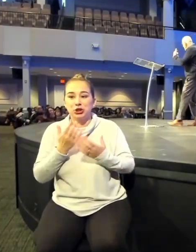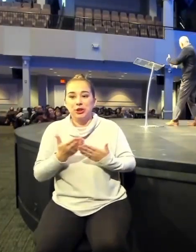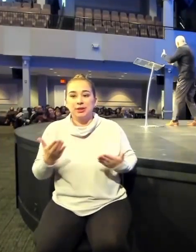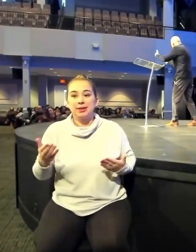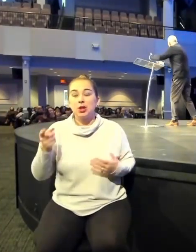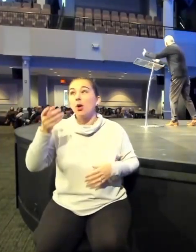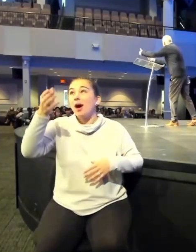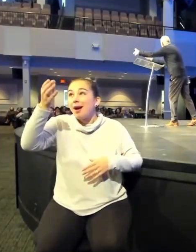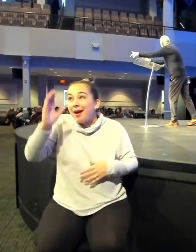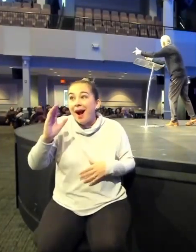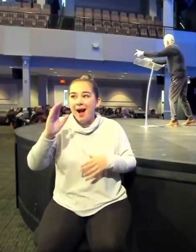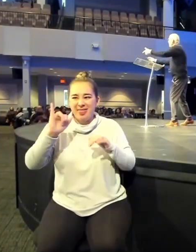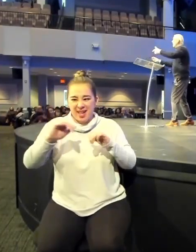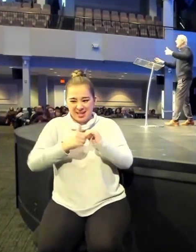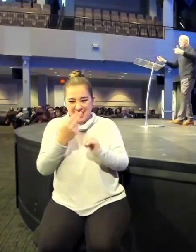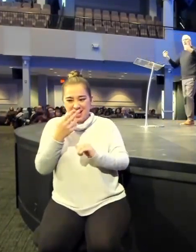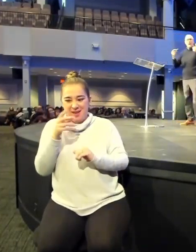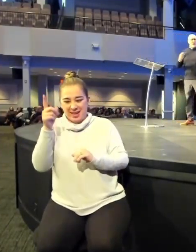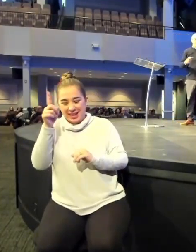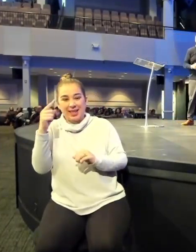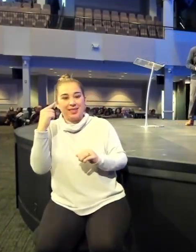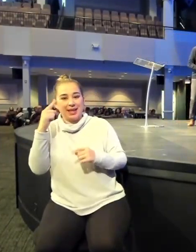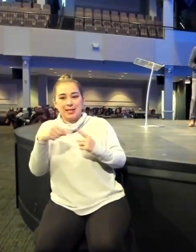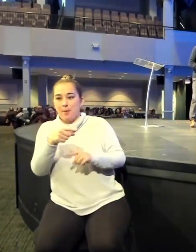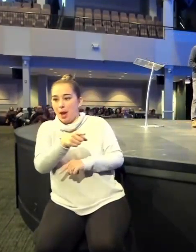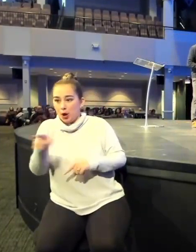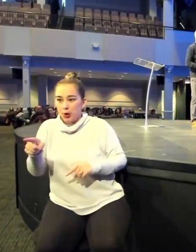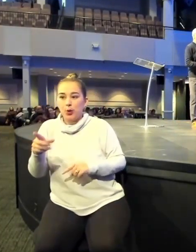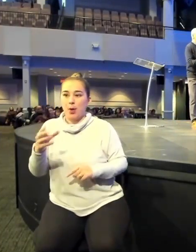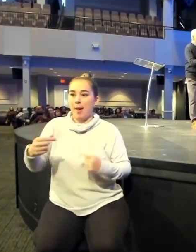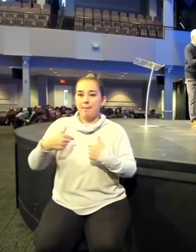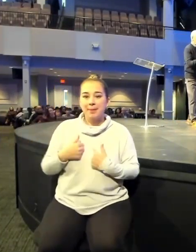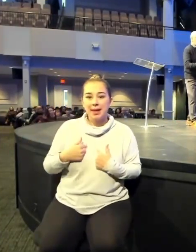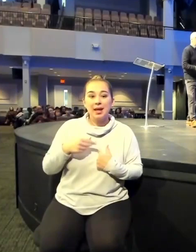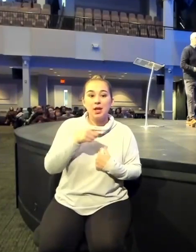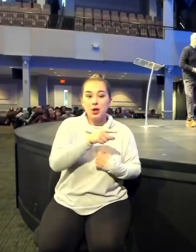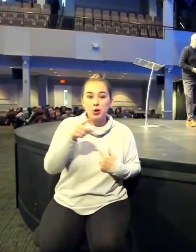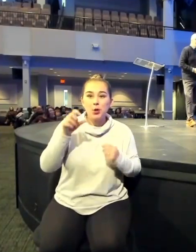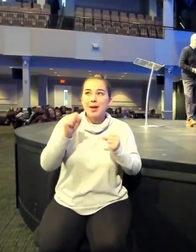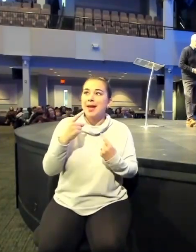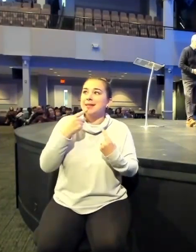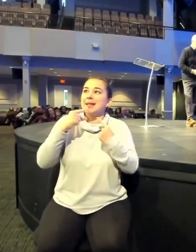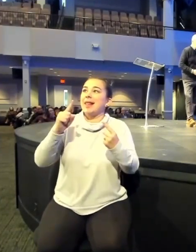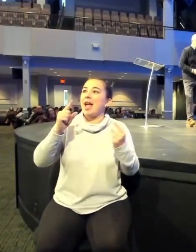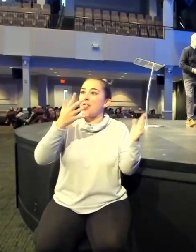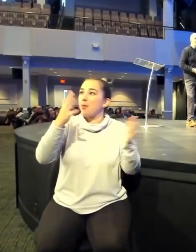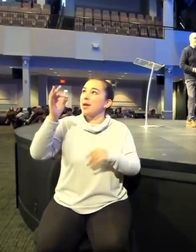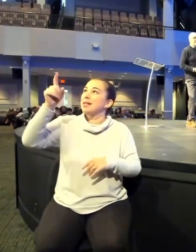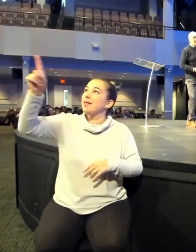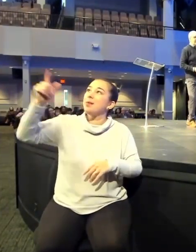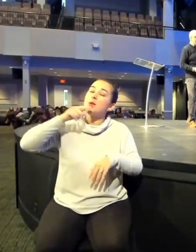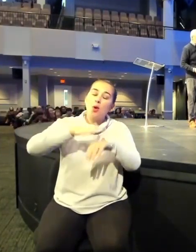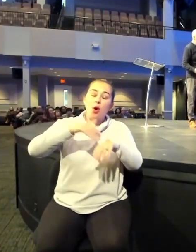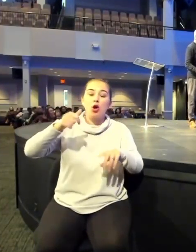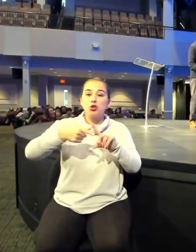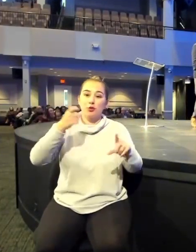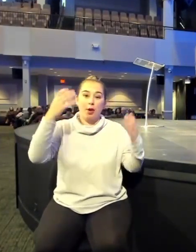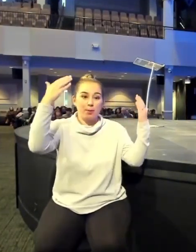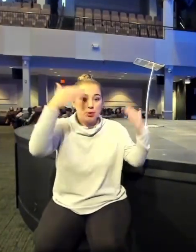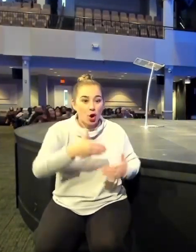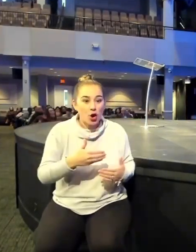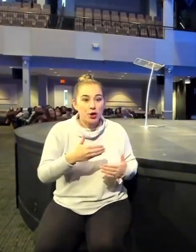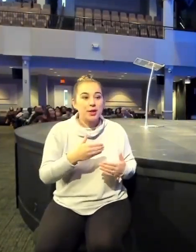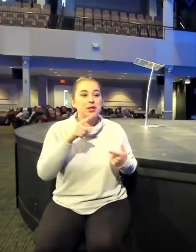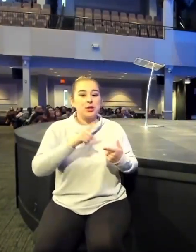how God thinks about you and how God thinks about me, that you may declare the praises of him who called you out of darkness